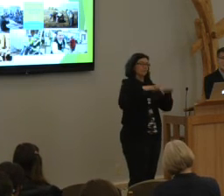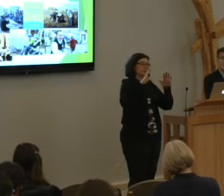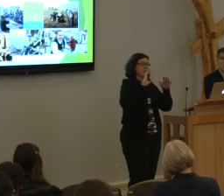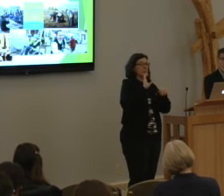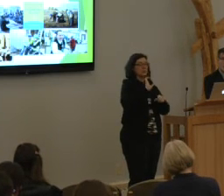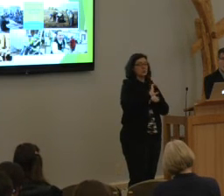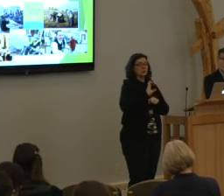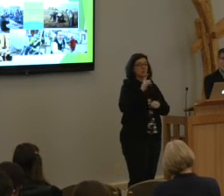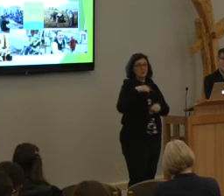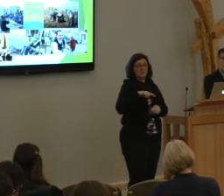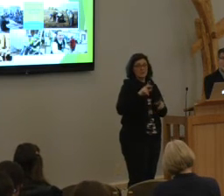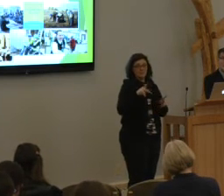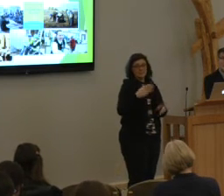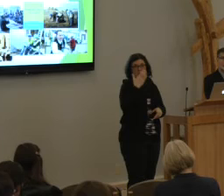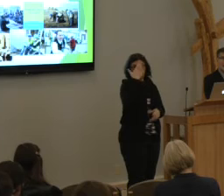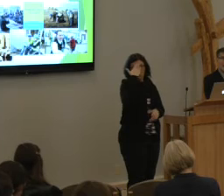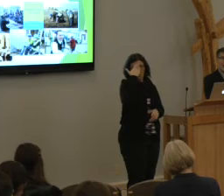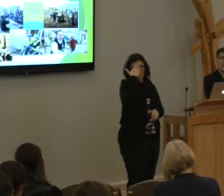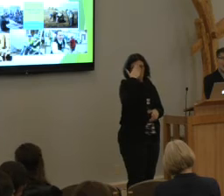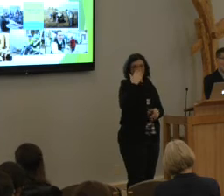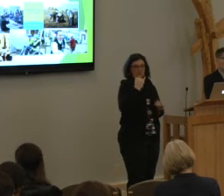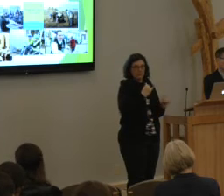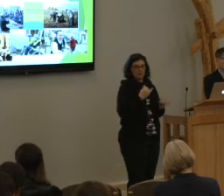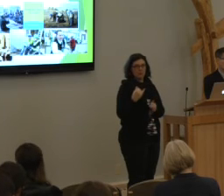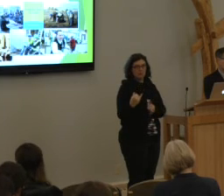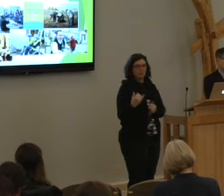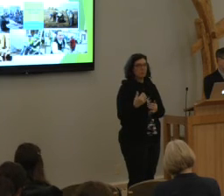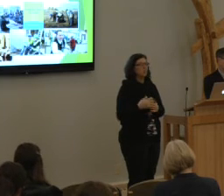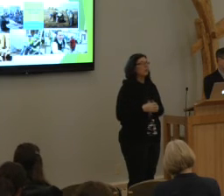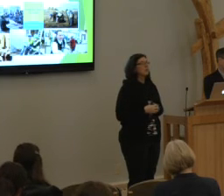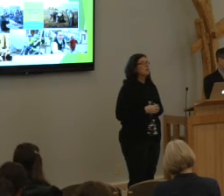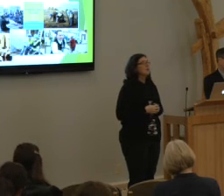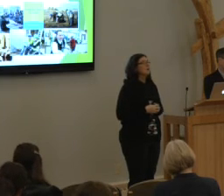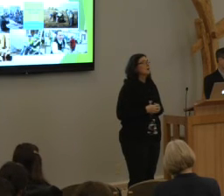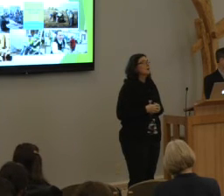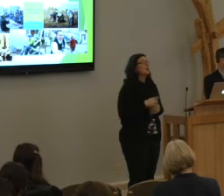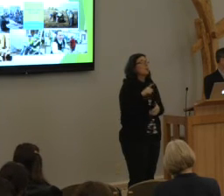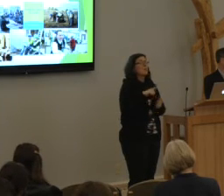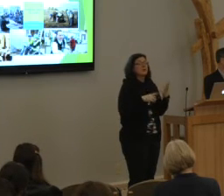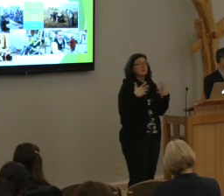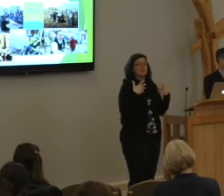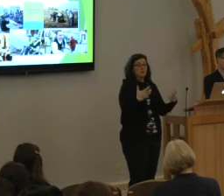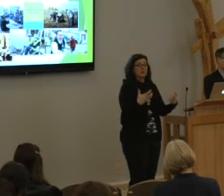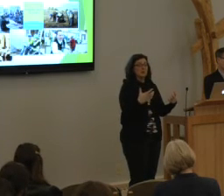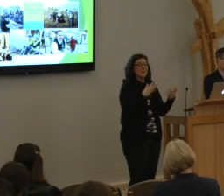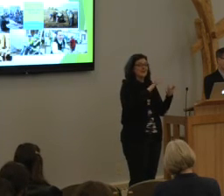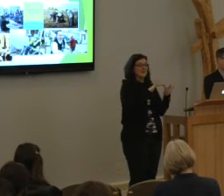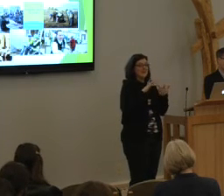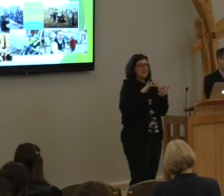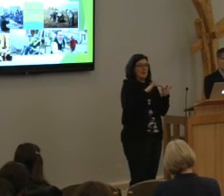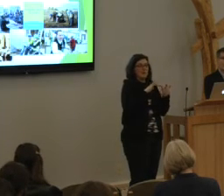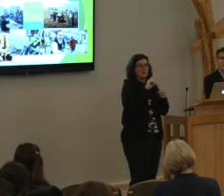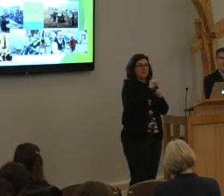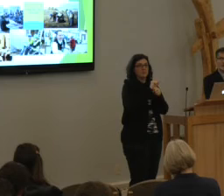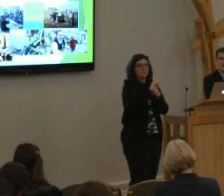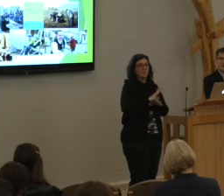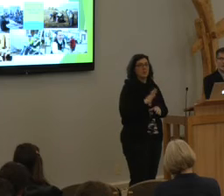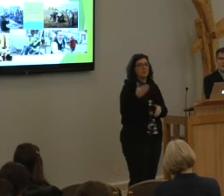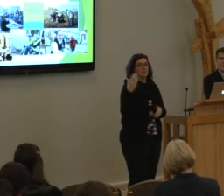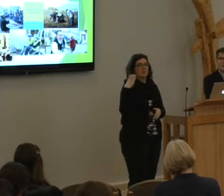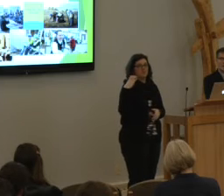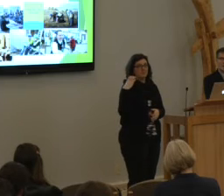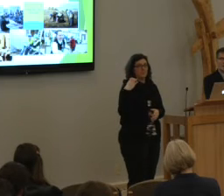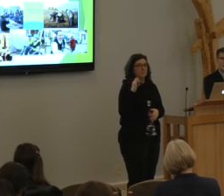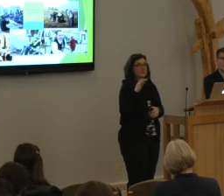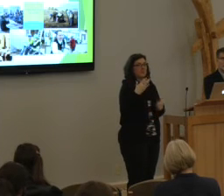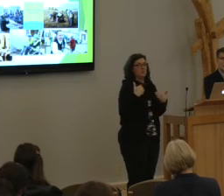that church knows that person. And what is that congregation? It's a network of employers and employees. And if